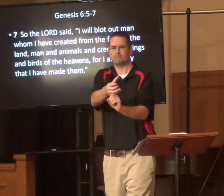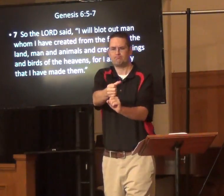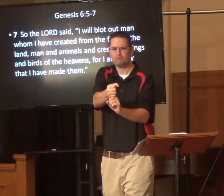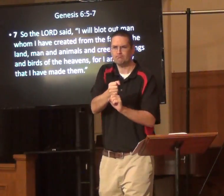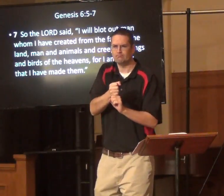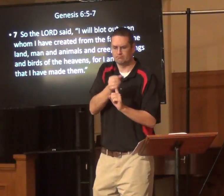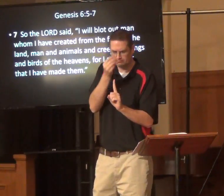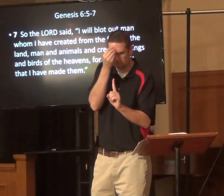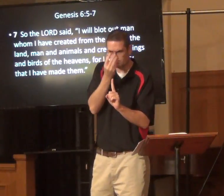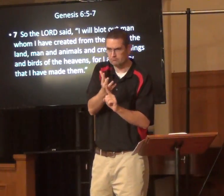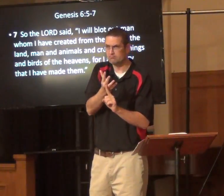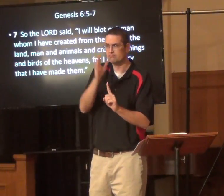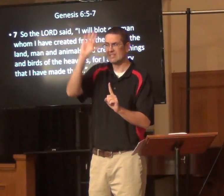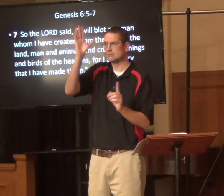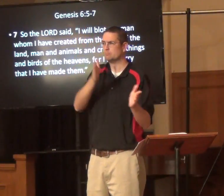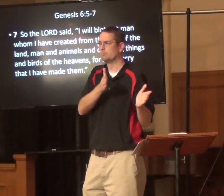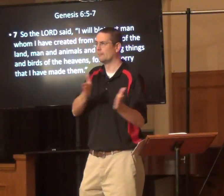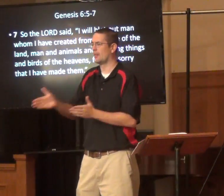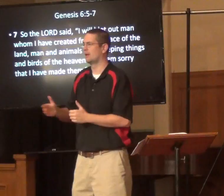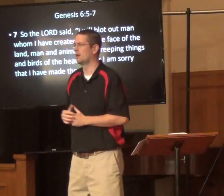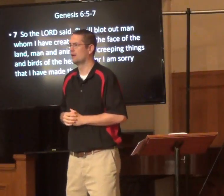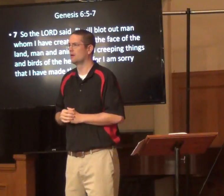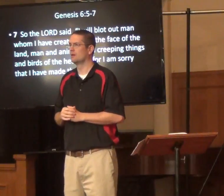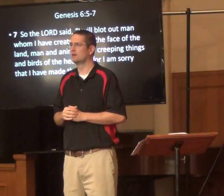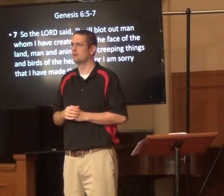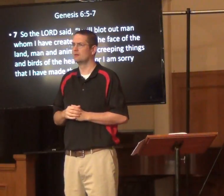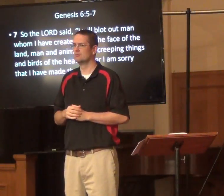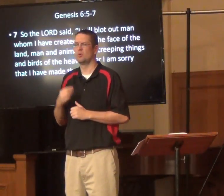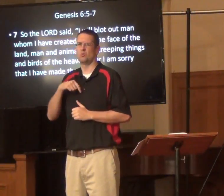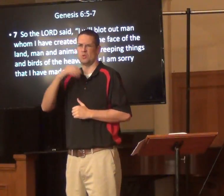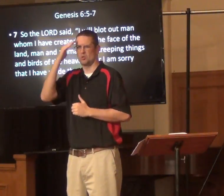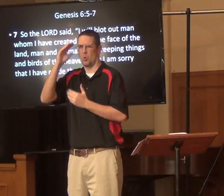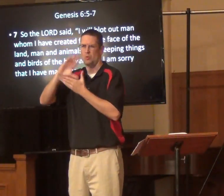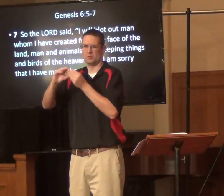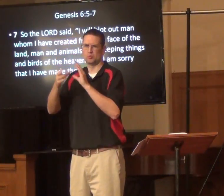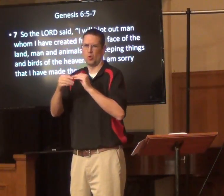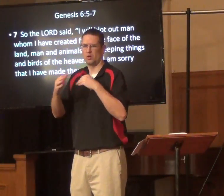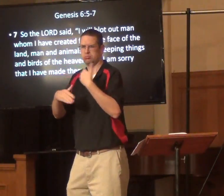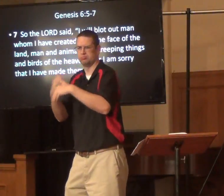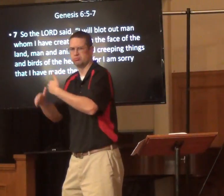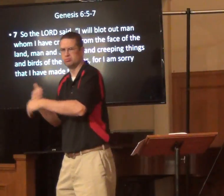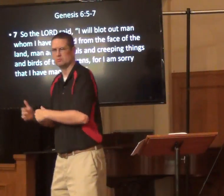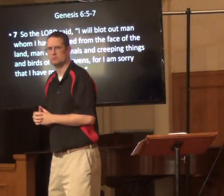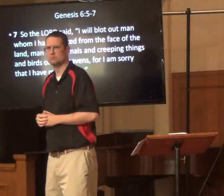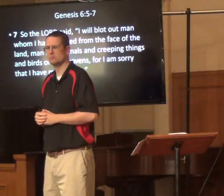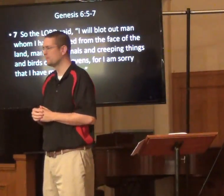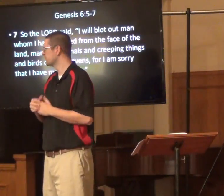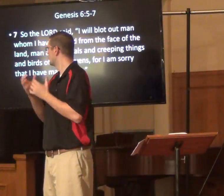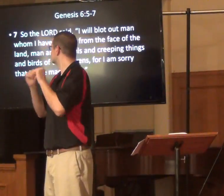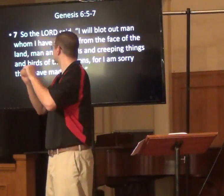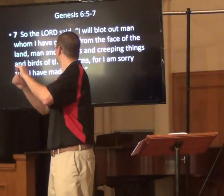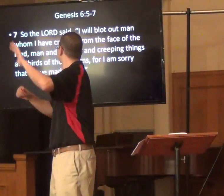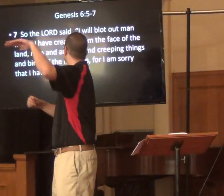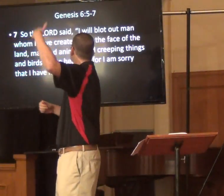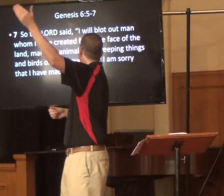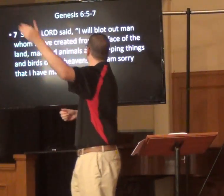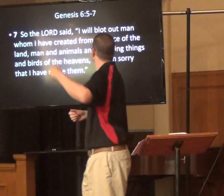followed God. So he saved Noah and told Noah his plan. We know the rest of that story.